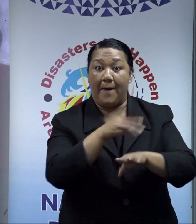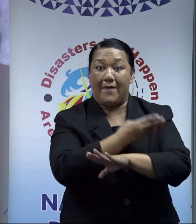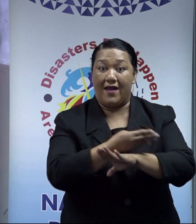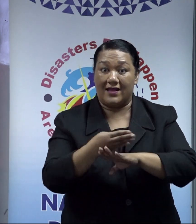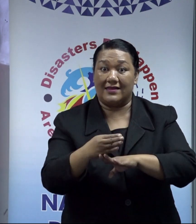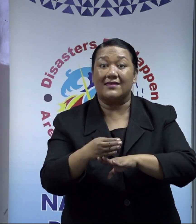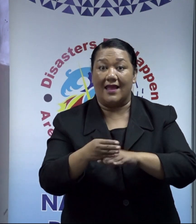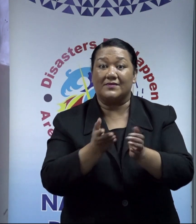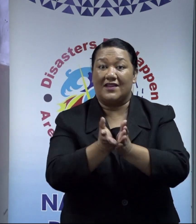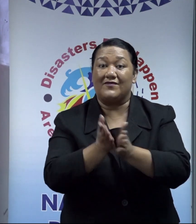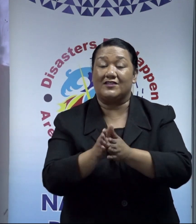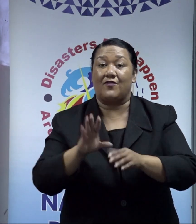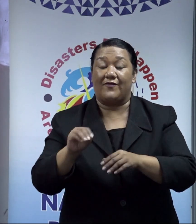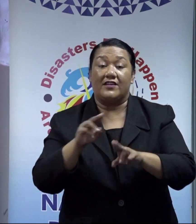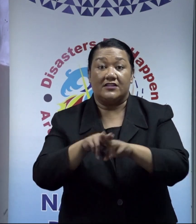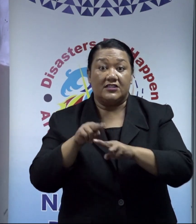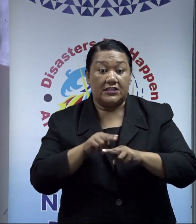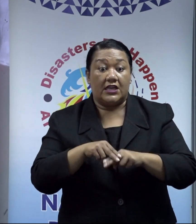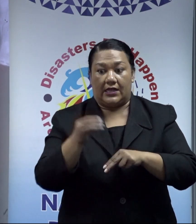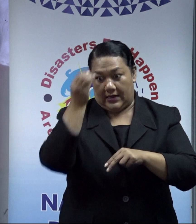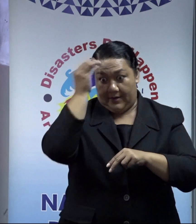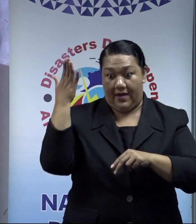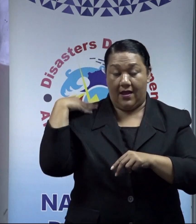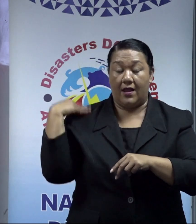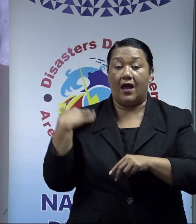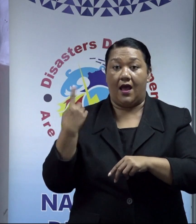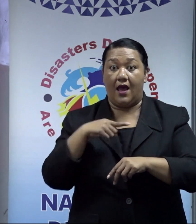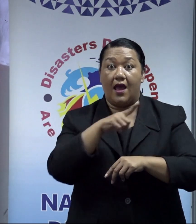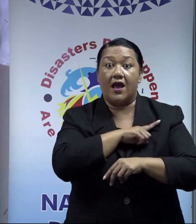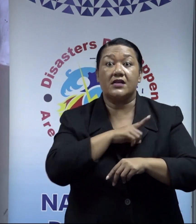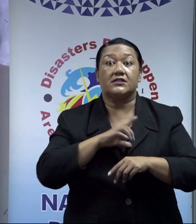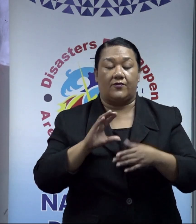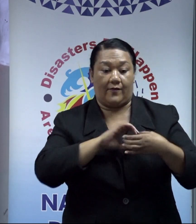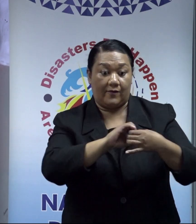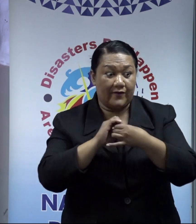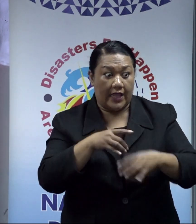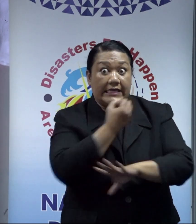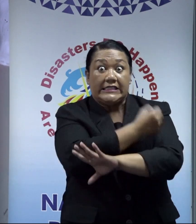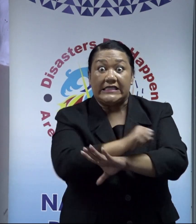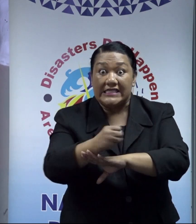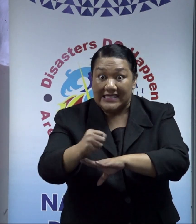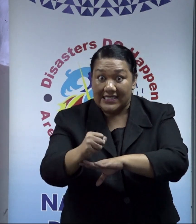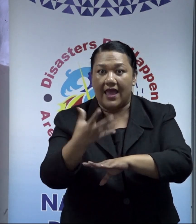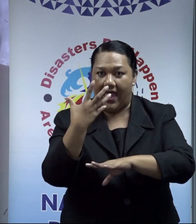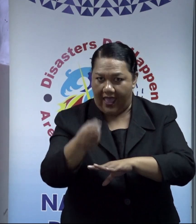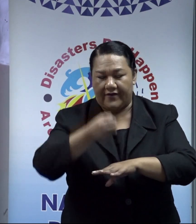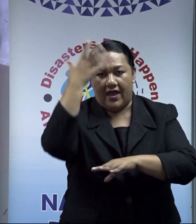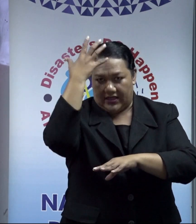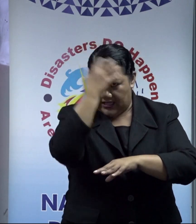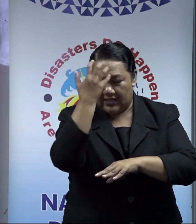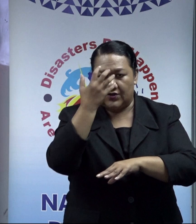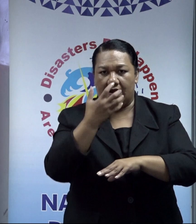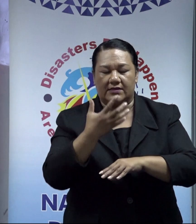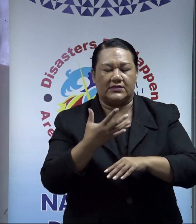to remind mariners to heed advisories issued by authority, as current sea conditions can be dangerous for small boats due